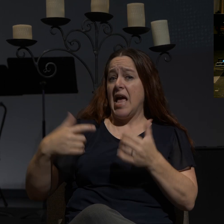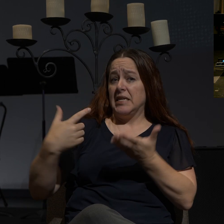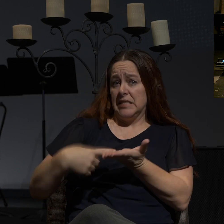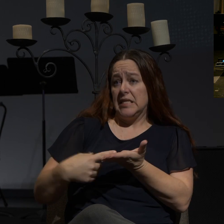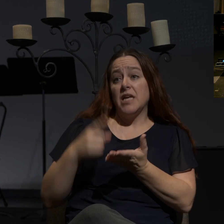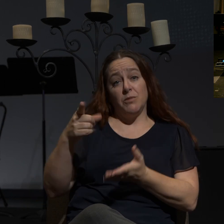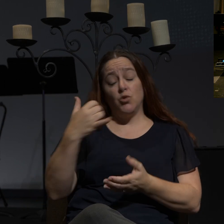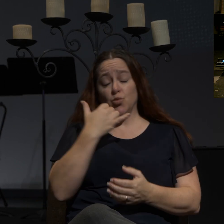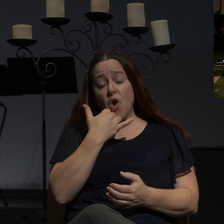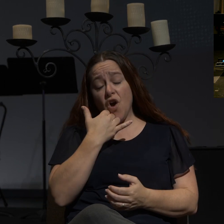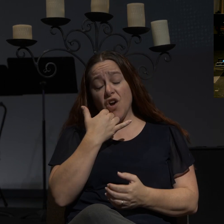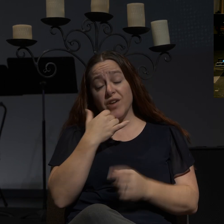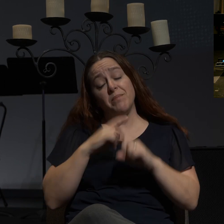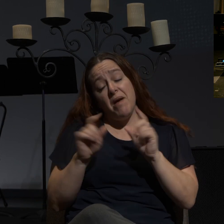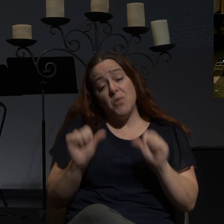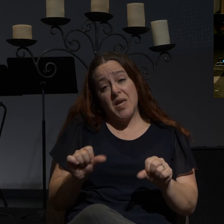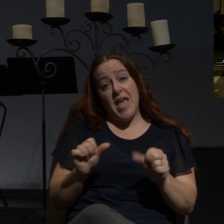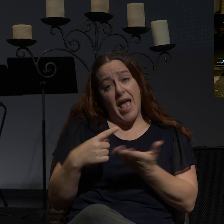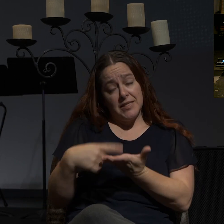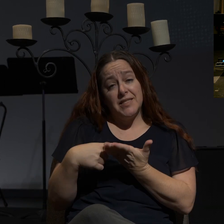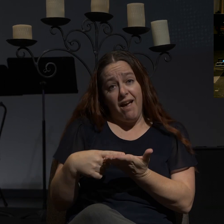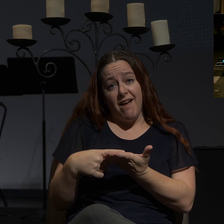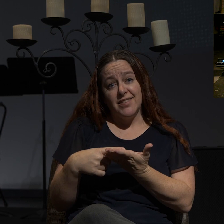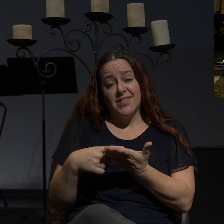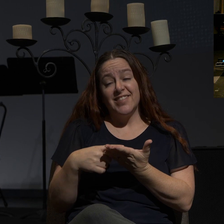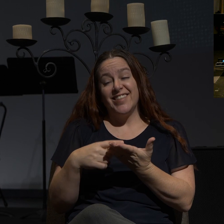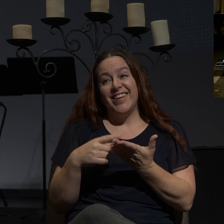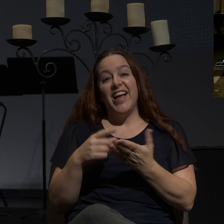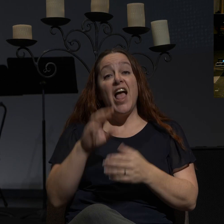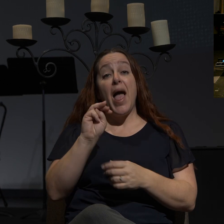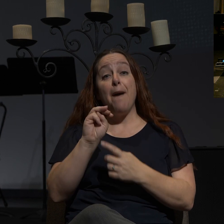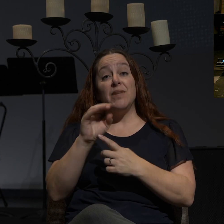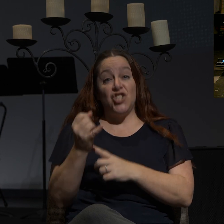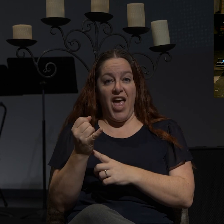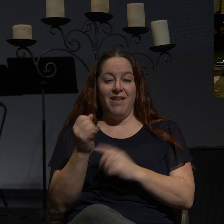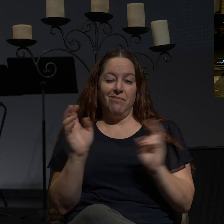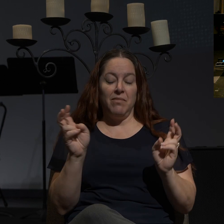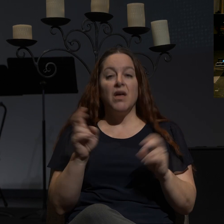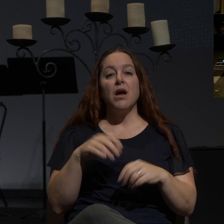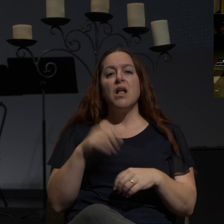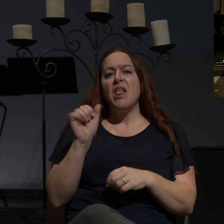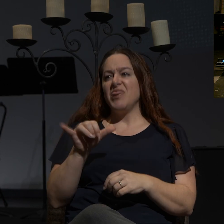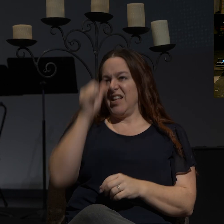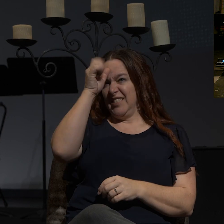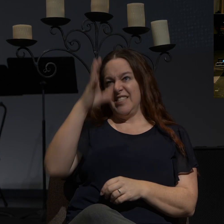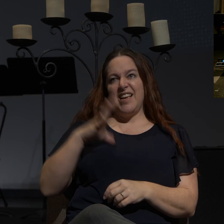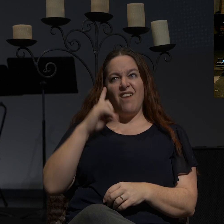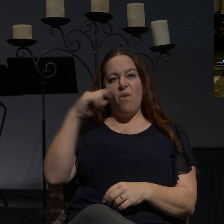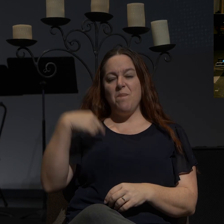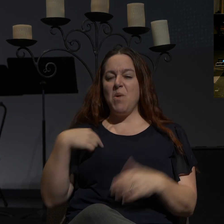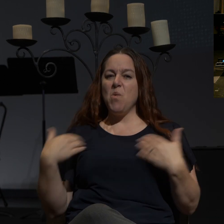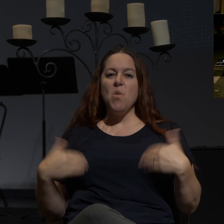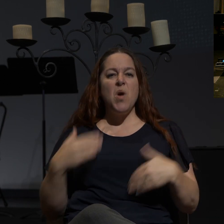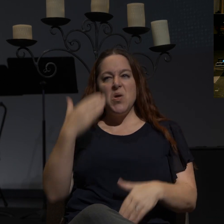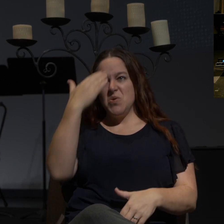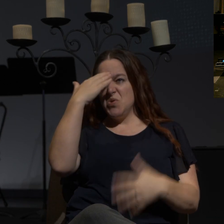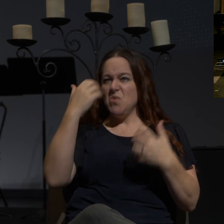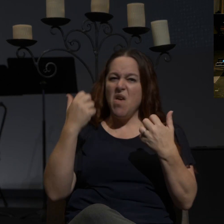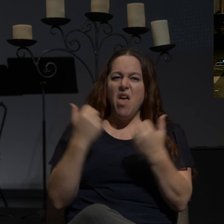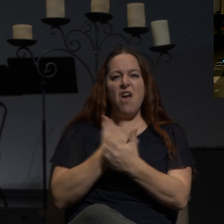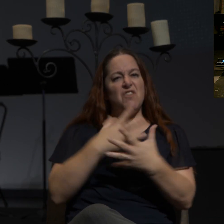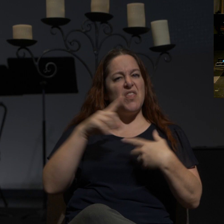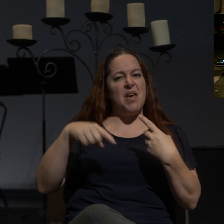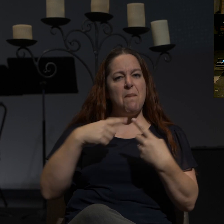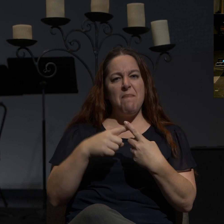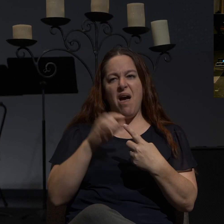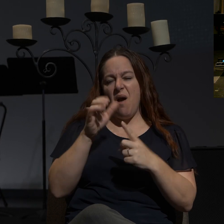You'll be wrong, but we can have that discussion. And MJ was like the guy for me. I knew everything about Michael